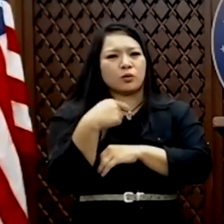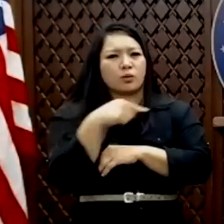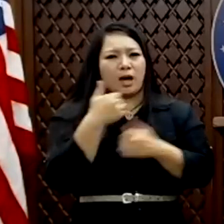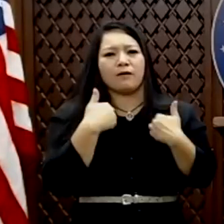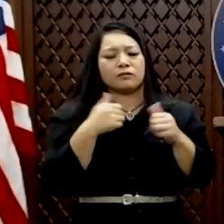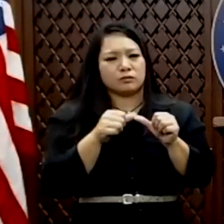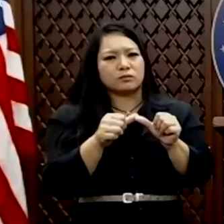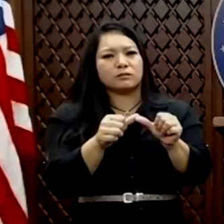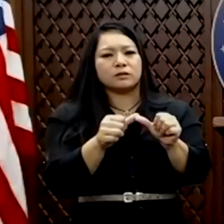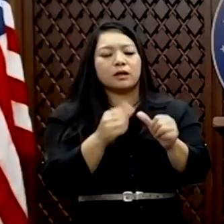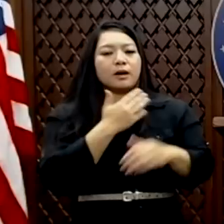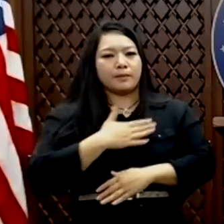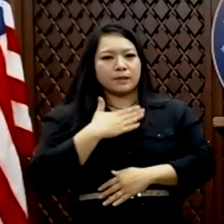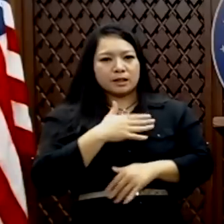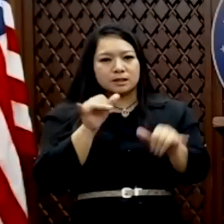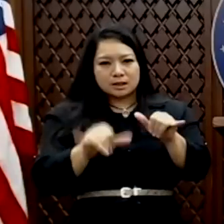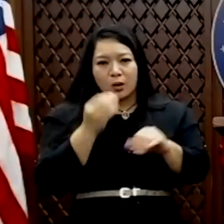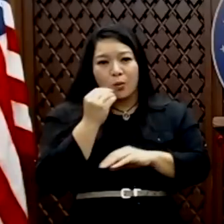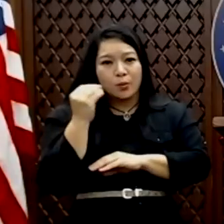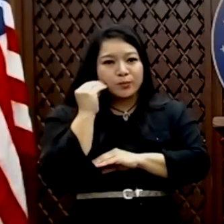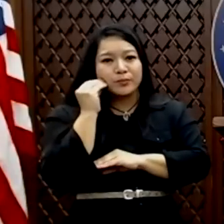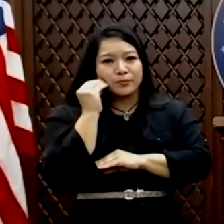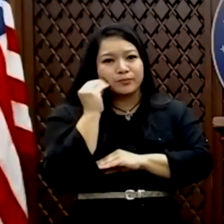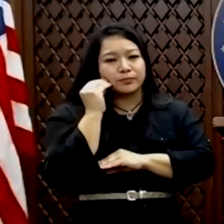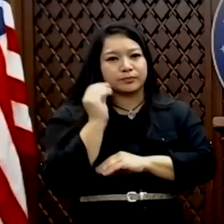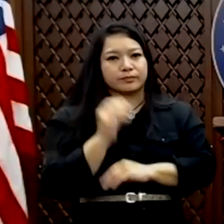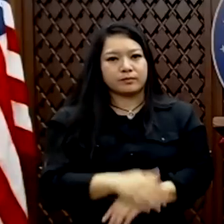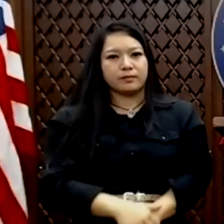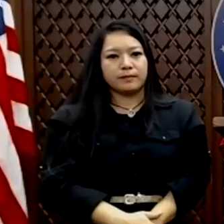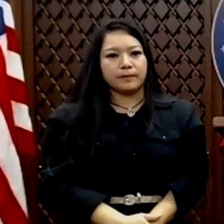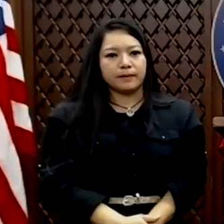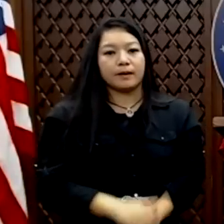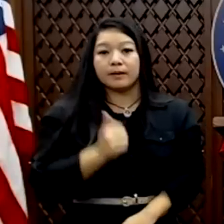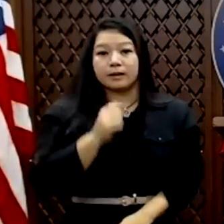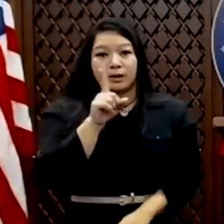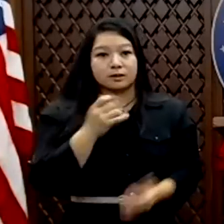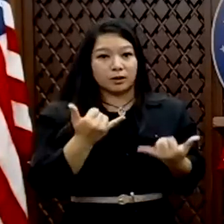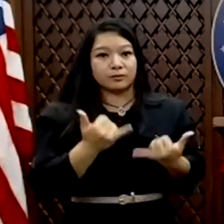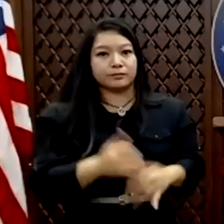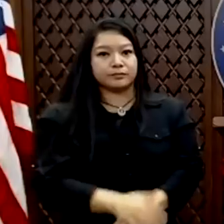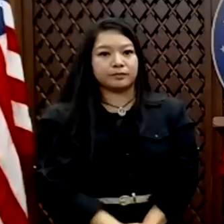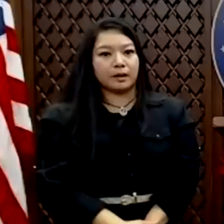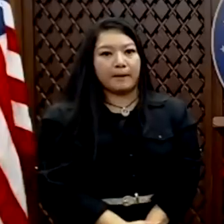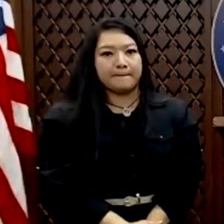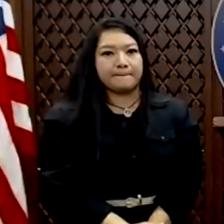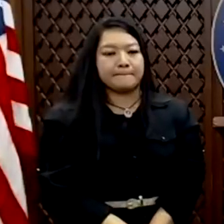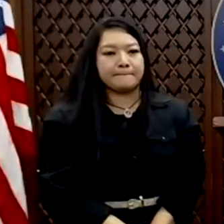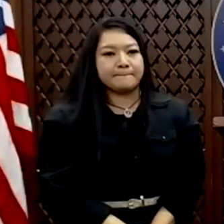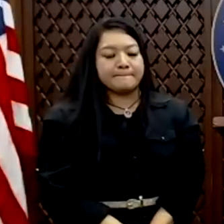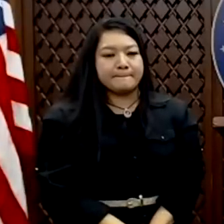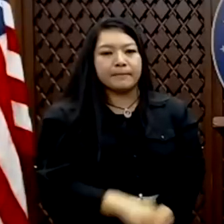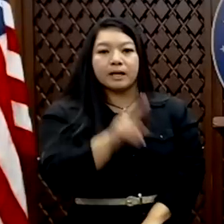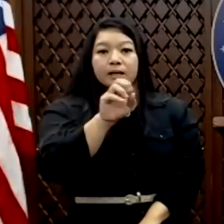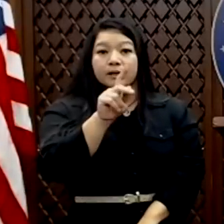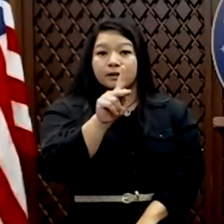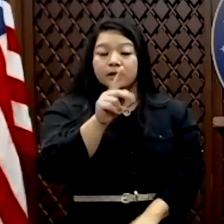have. Please stay home. Do you have any questions now? Nick Delgado from the